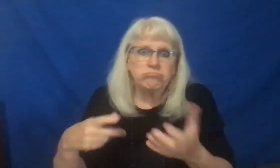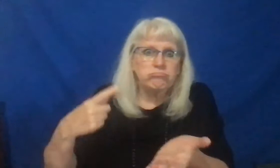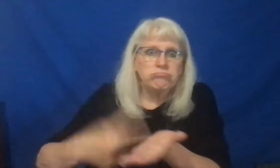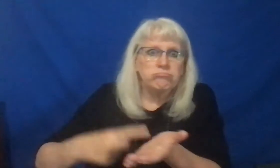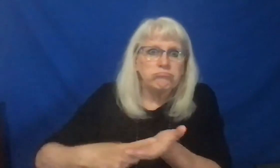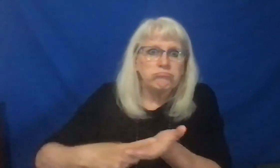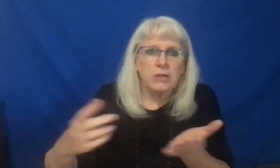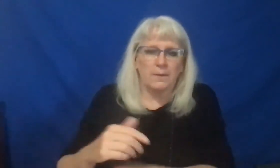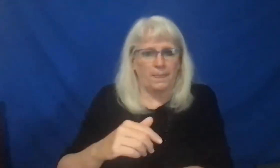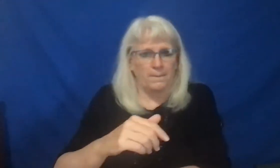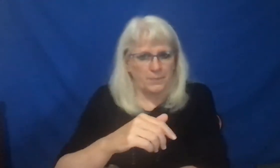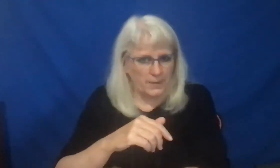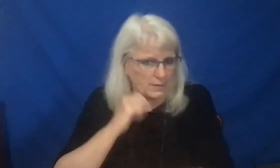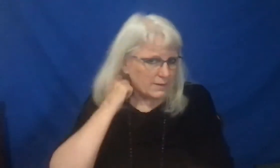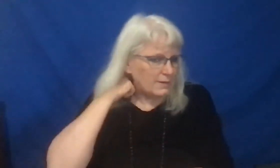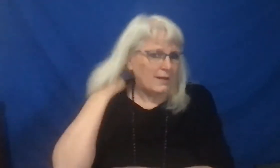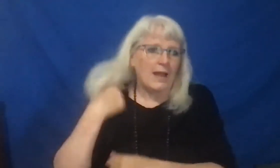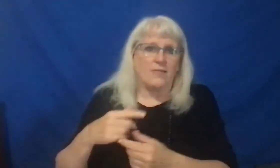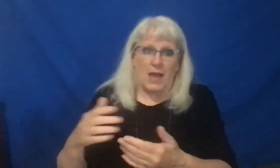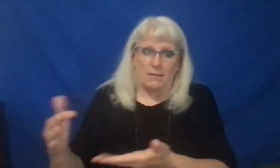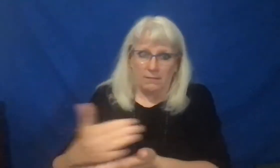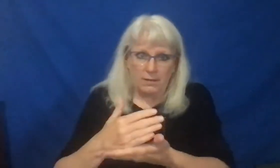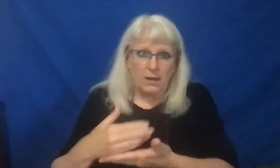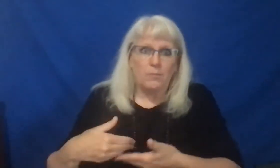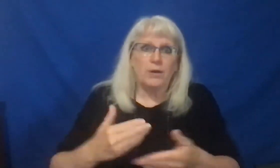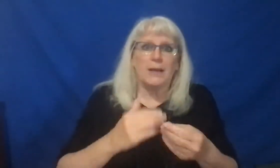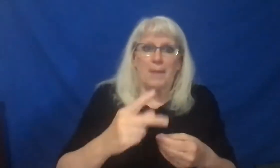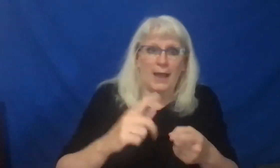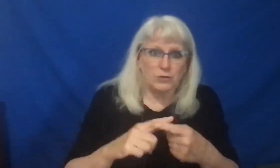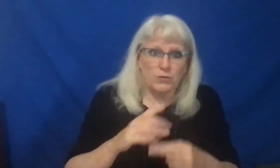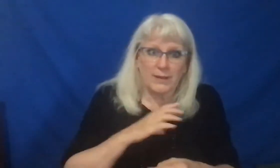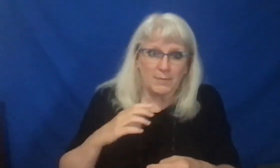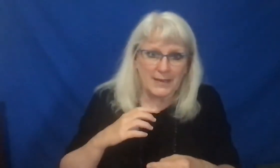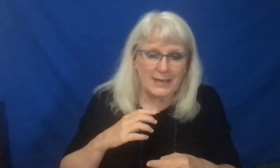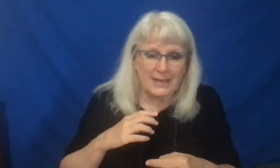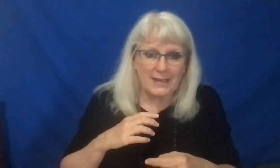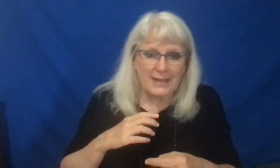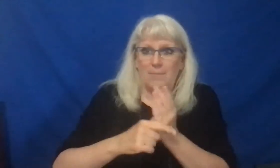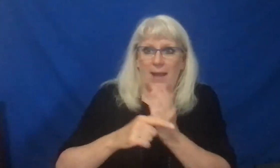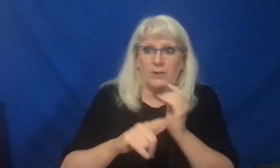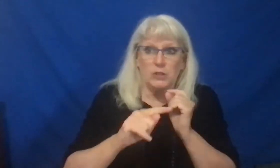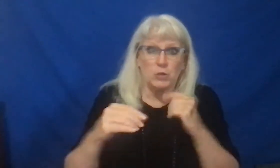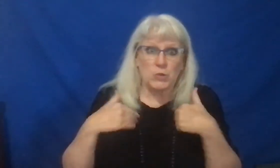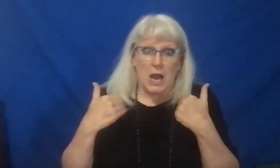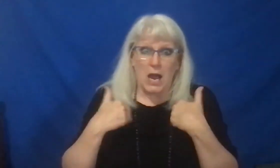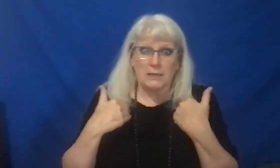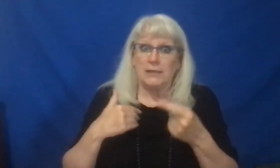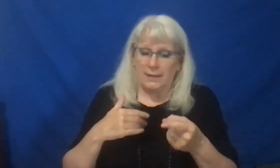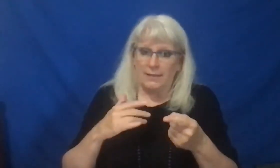of these things. I got to bring it back to the committee and we're going to continue the work with the Too Young pamphlet in this coming year. But what we did get, and